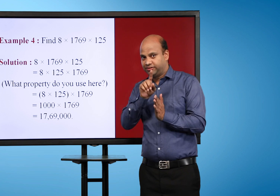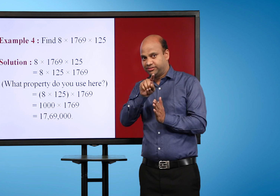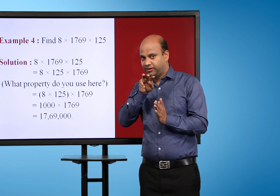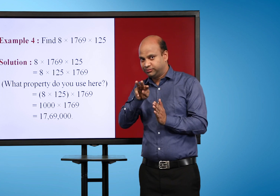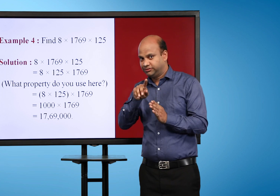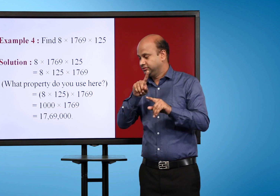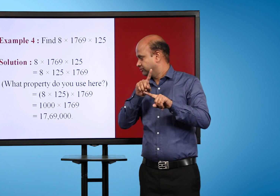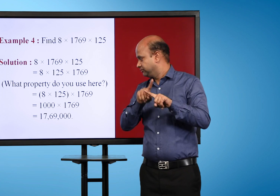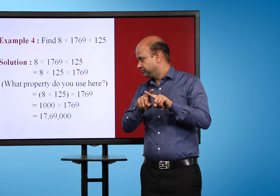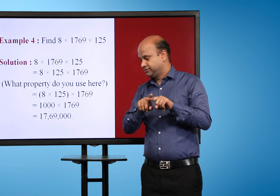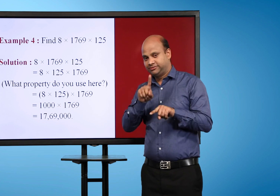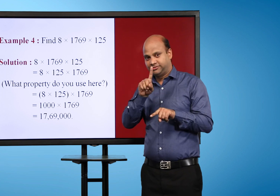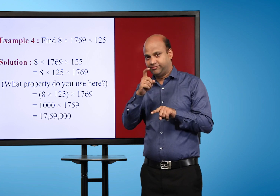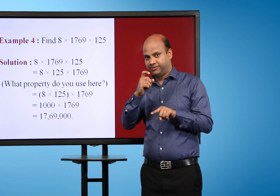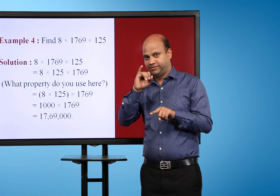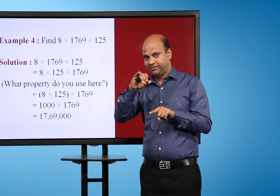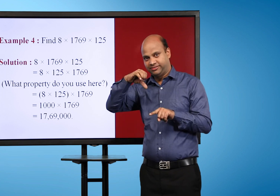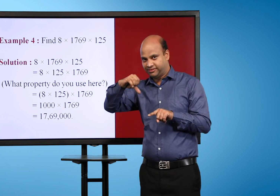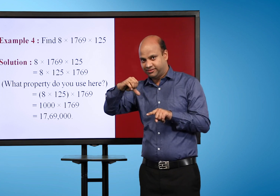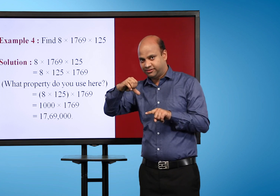1769, which is equal to 1000 into